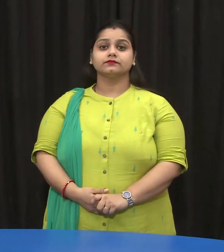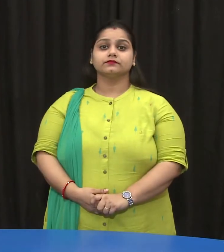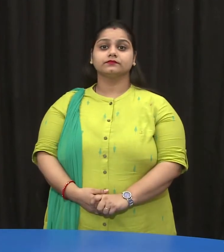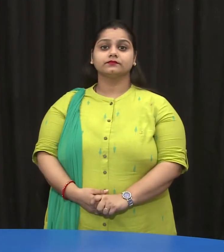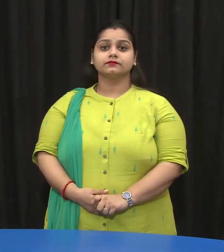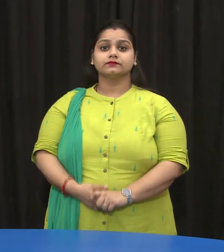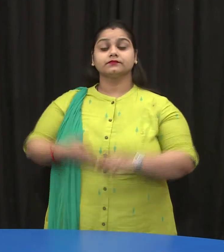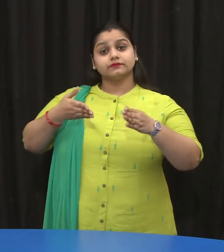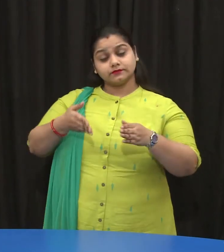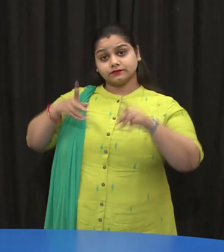In this picture,